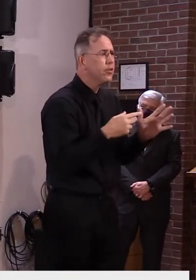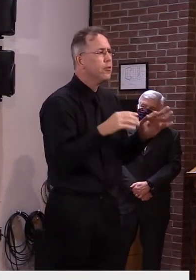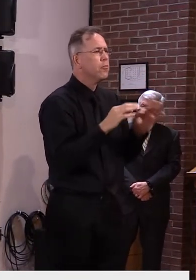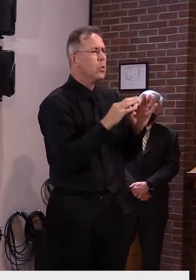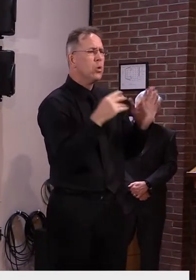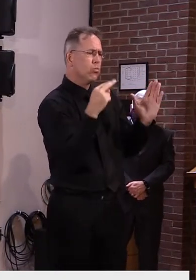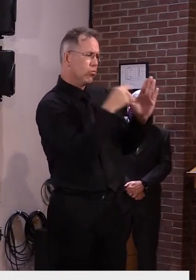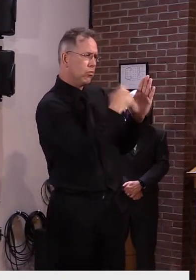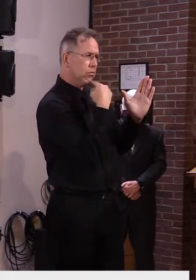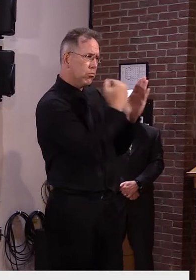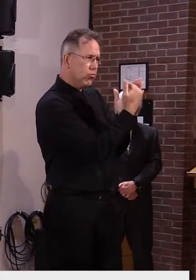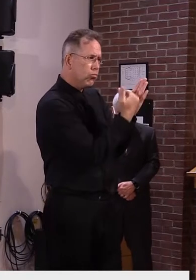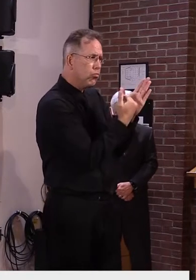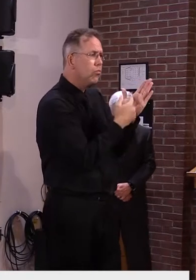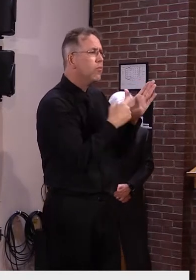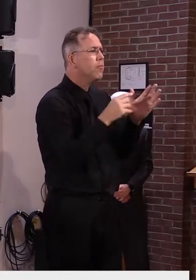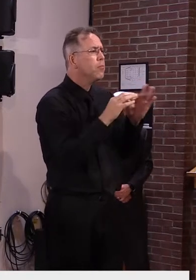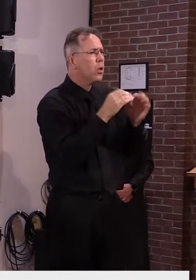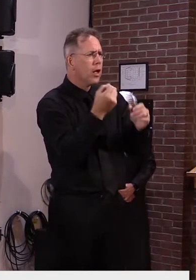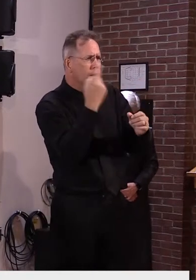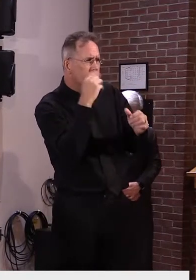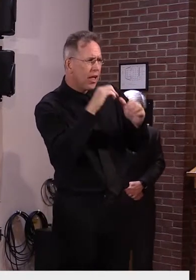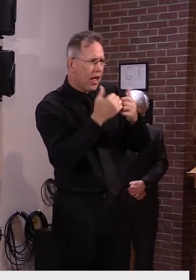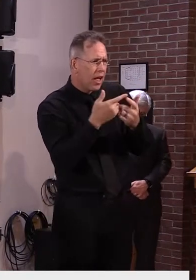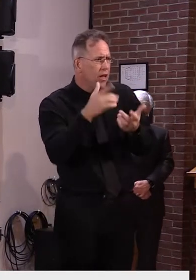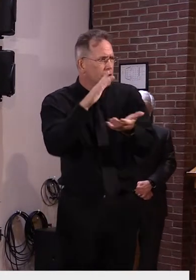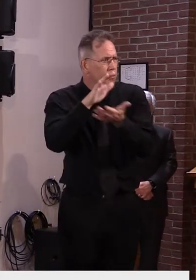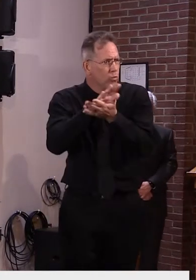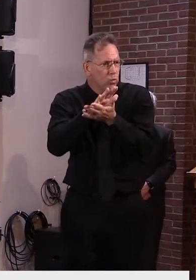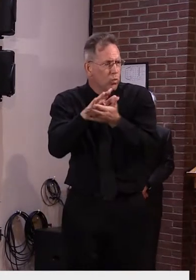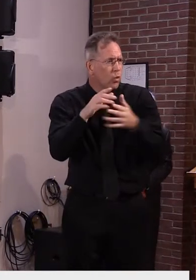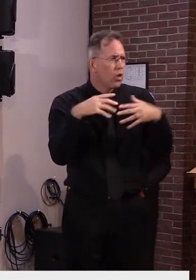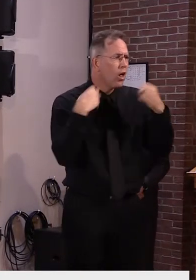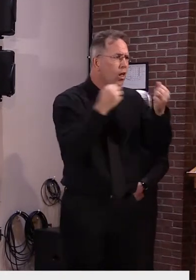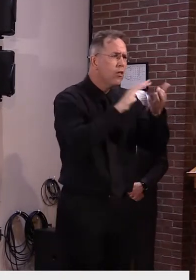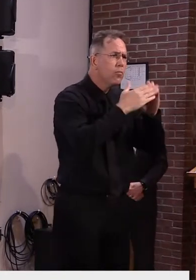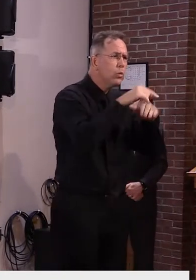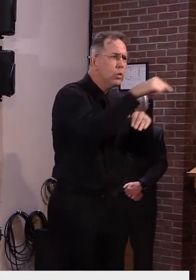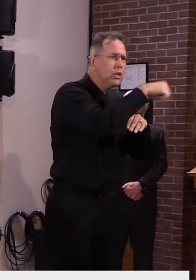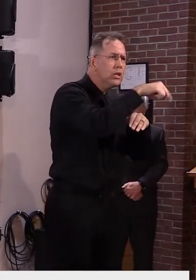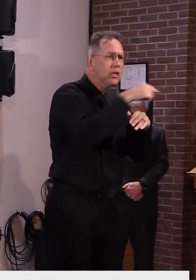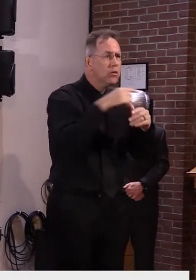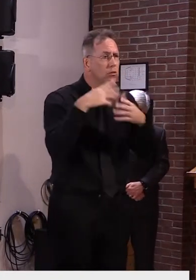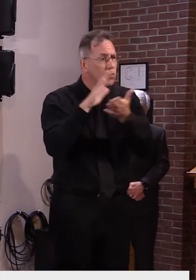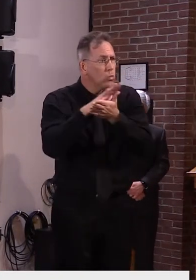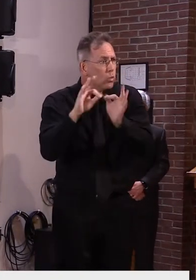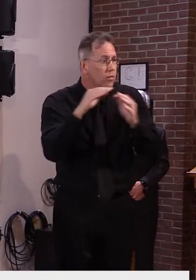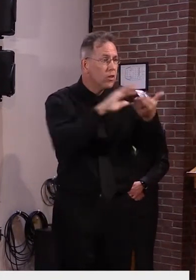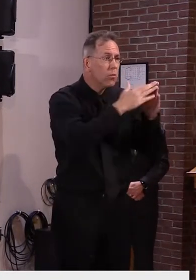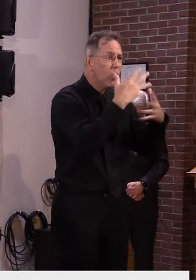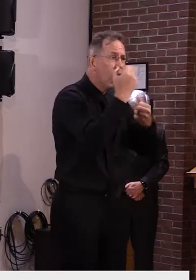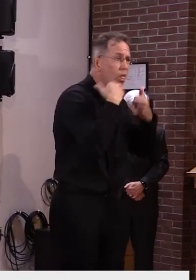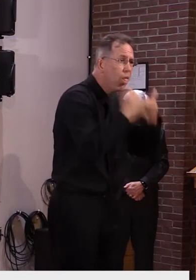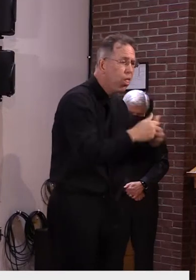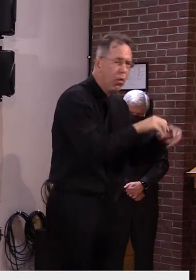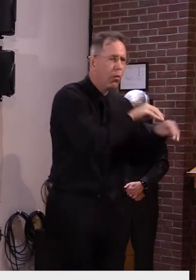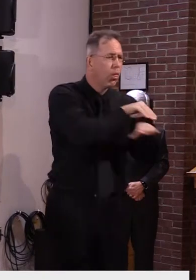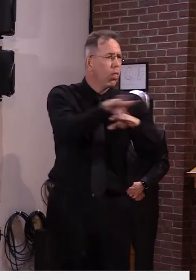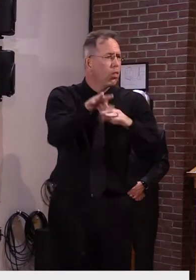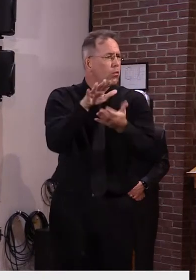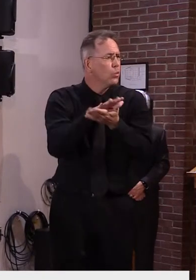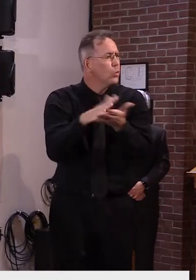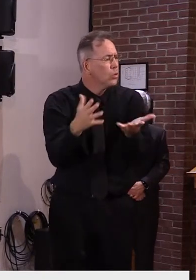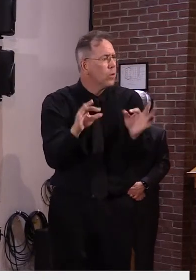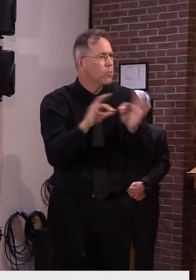Department of Health will work together to contain the virus and communicate with families in their communities. While continuing to address